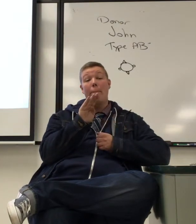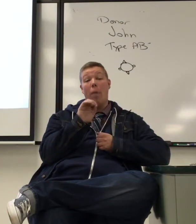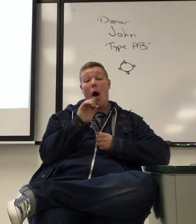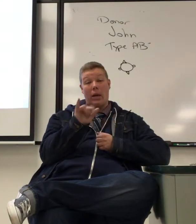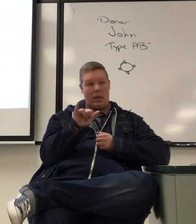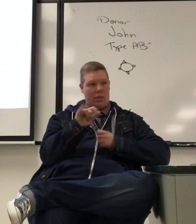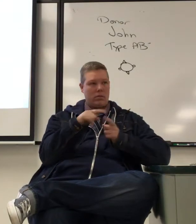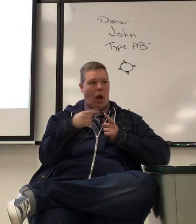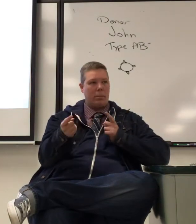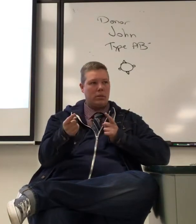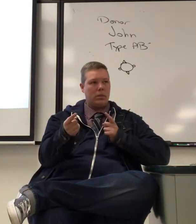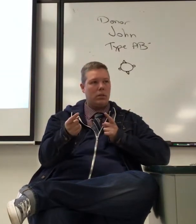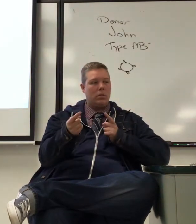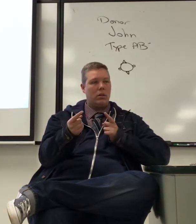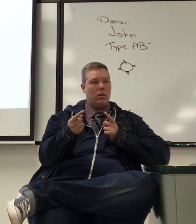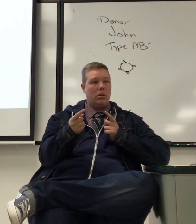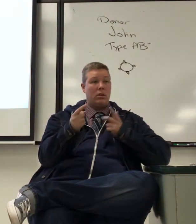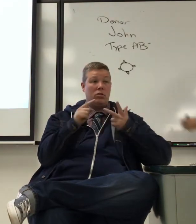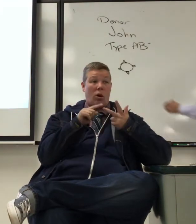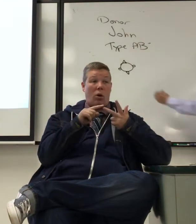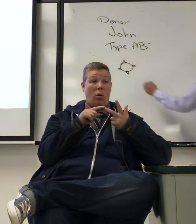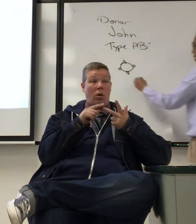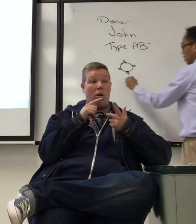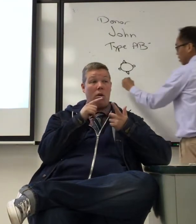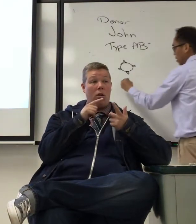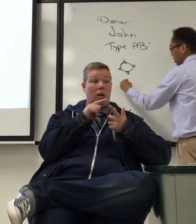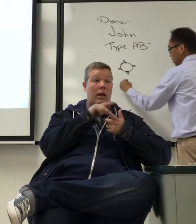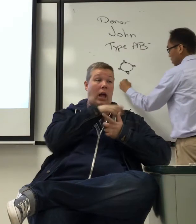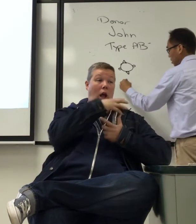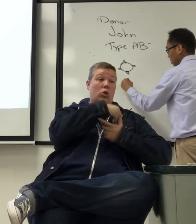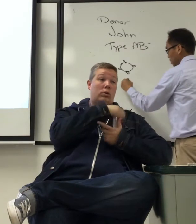Probably the ones against RH.